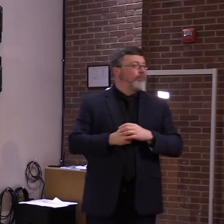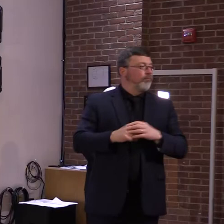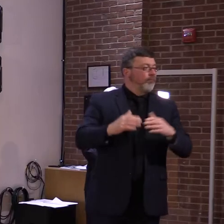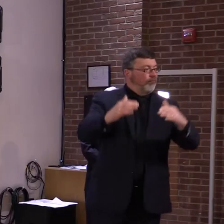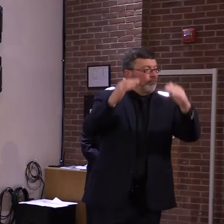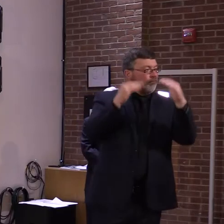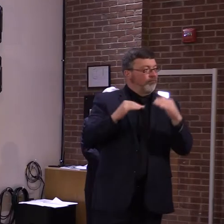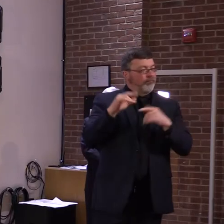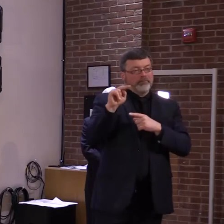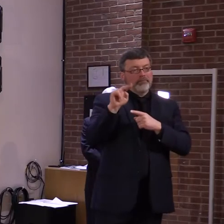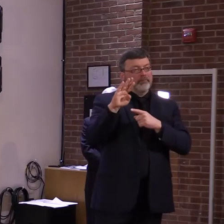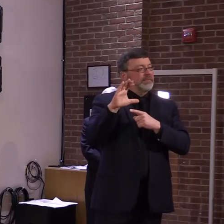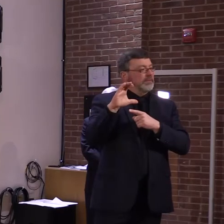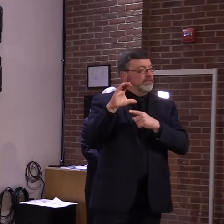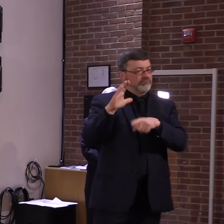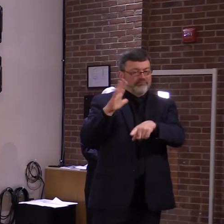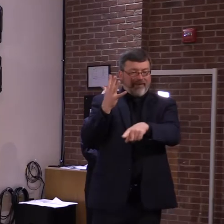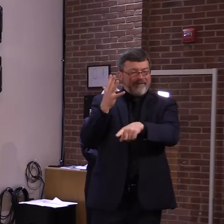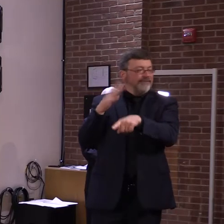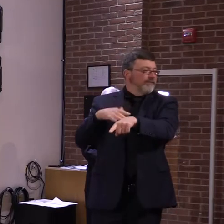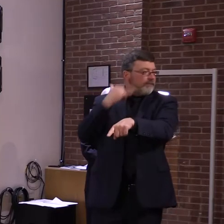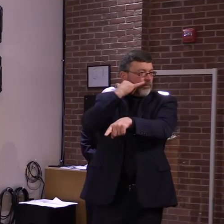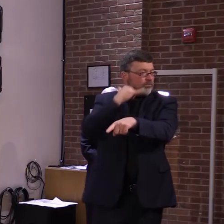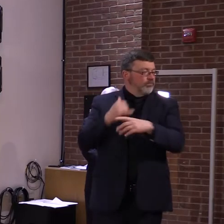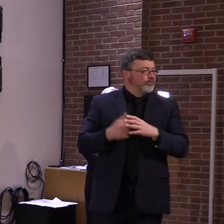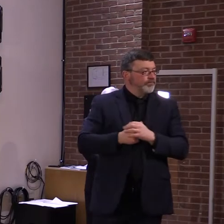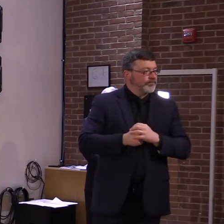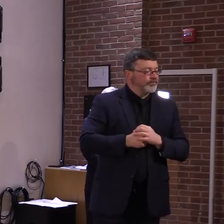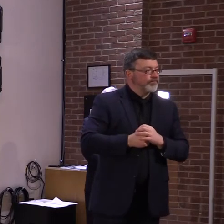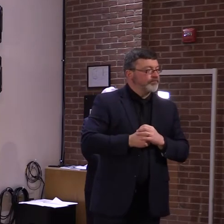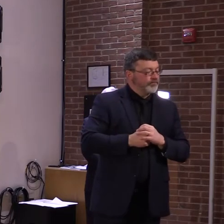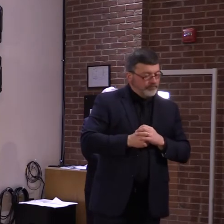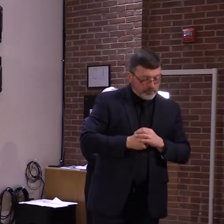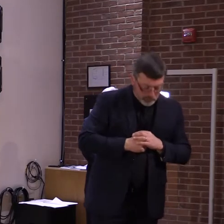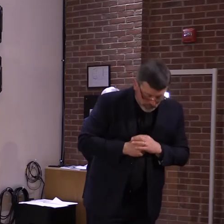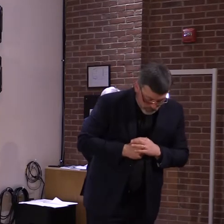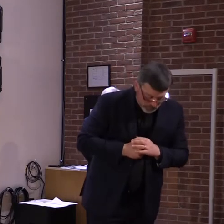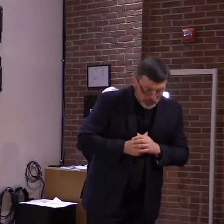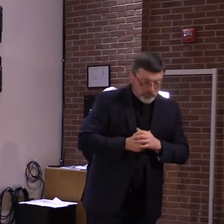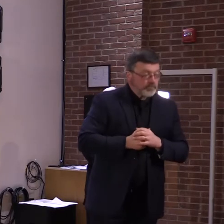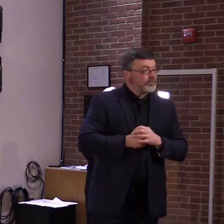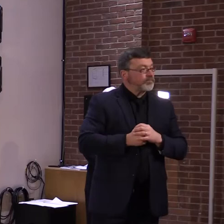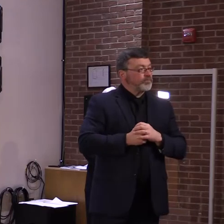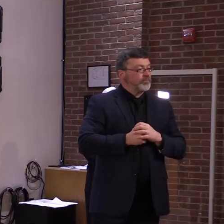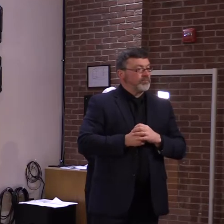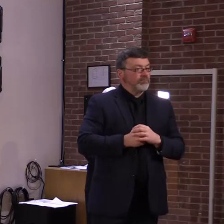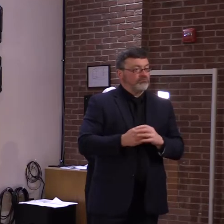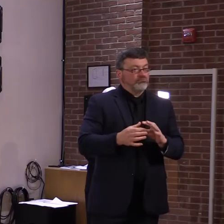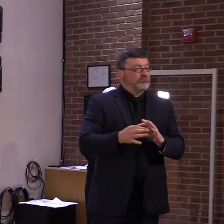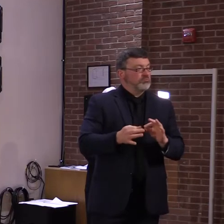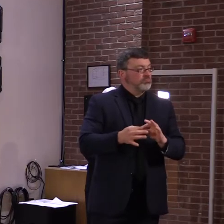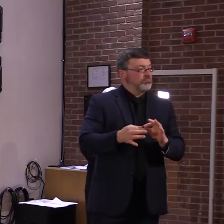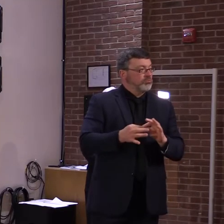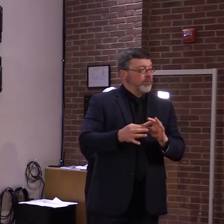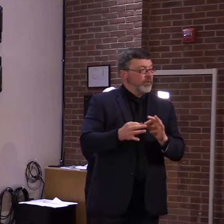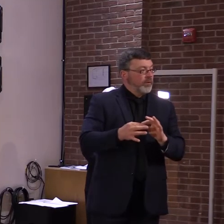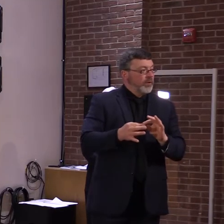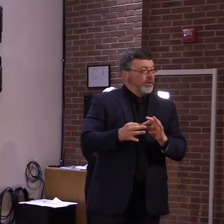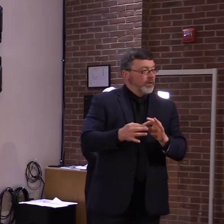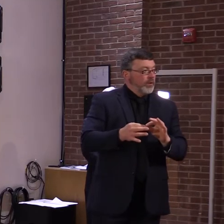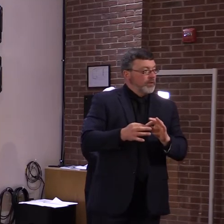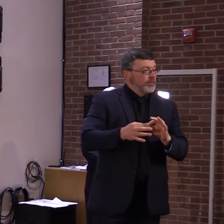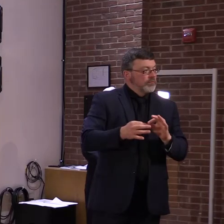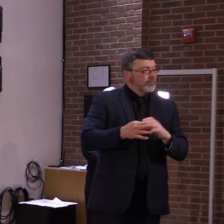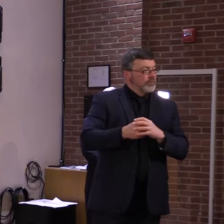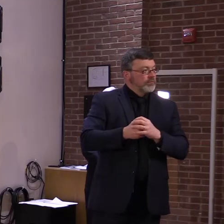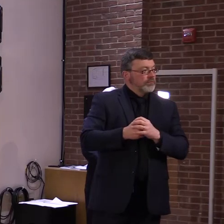Good morning. A couple of viewer questions. One, with all these walk-in clinics